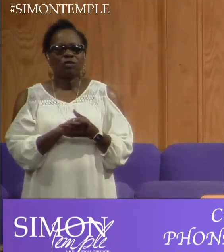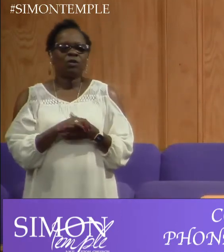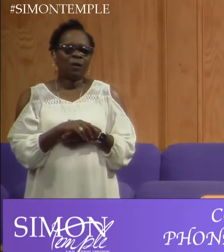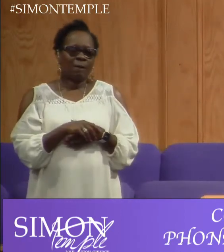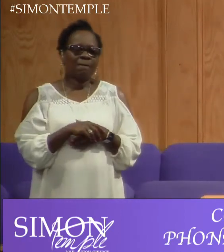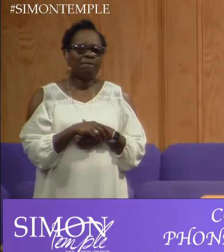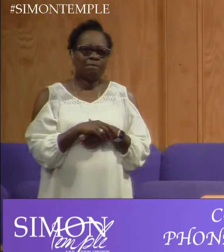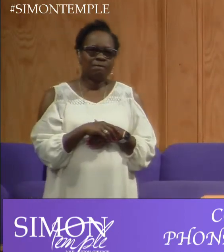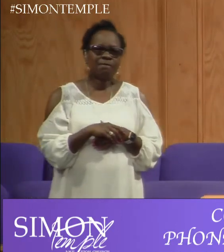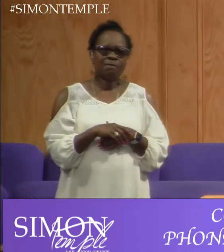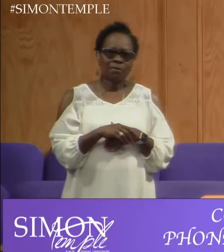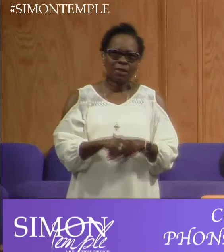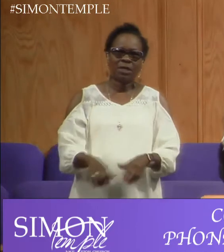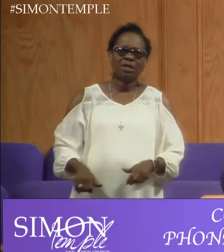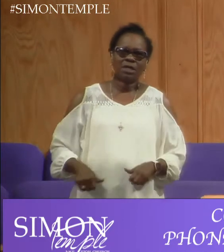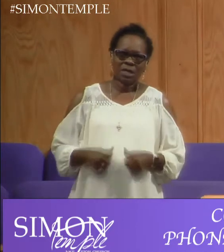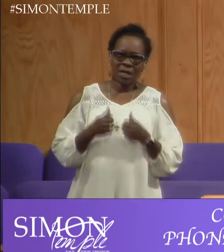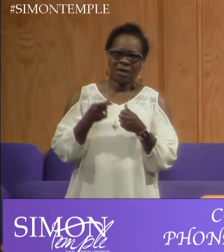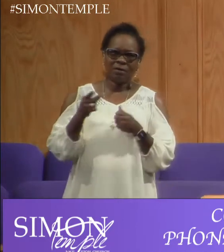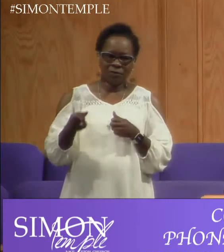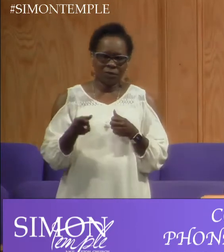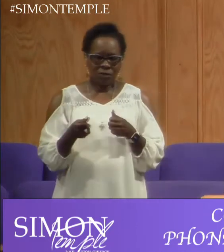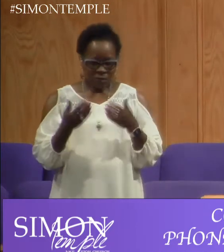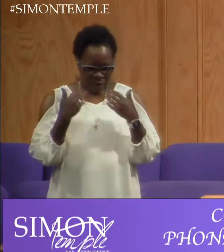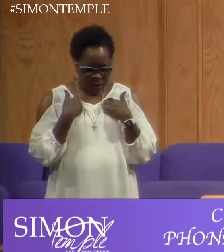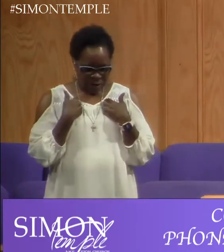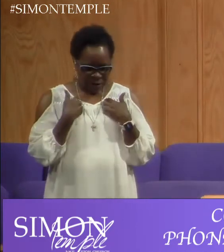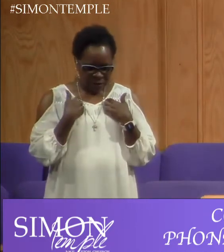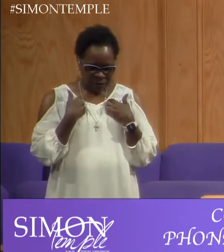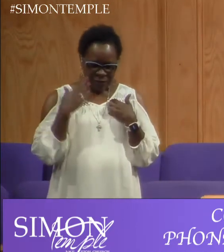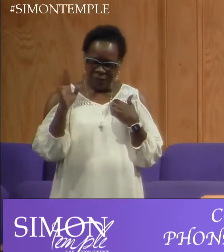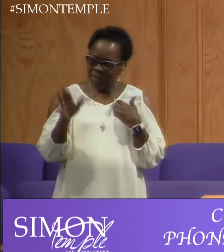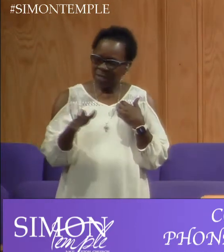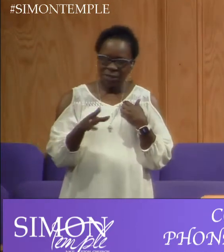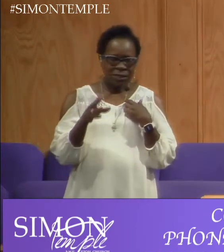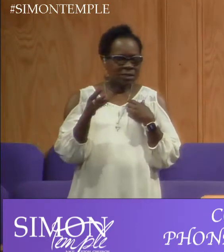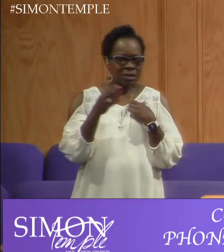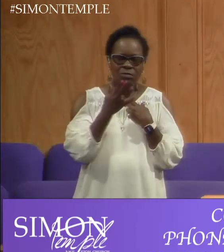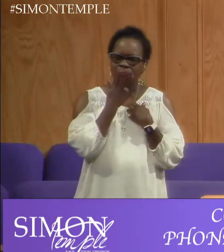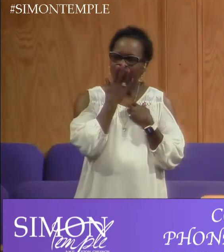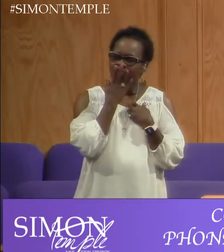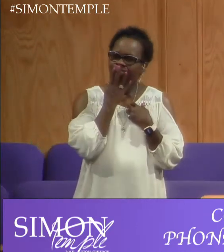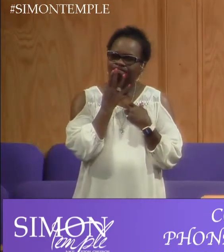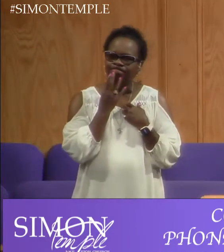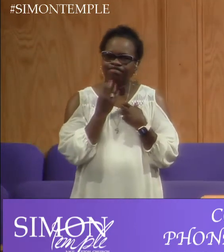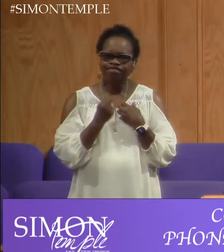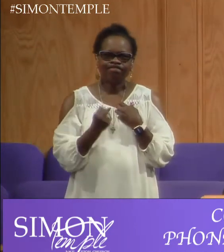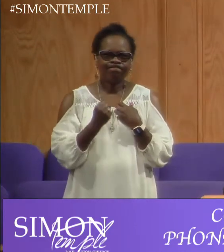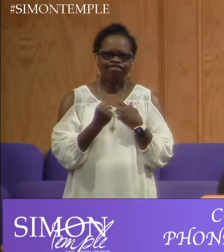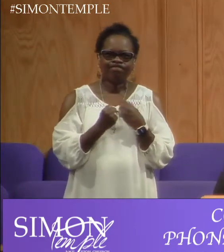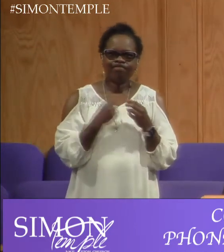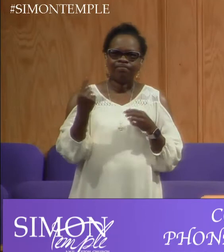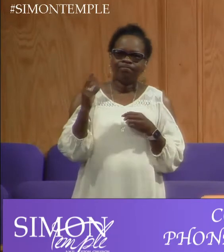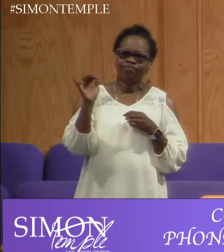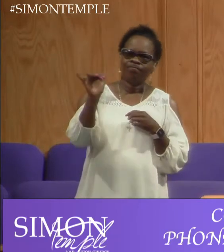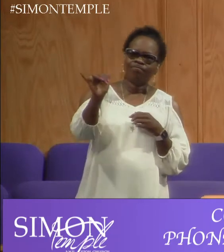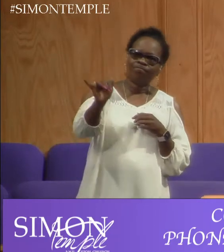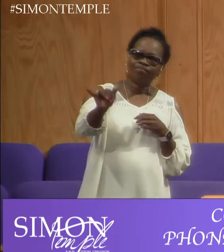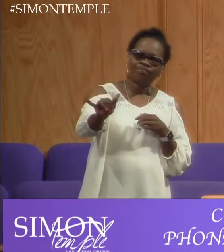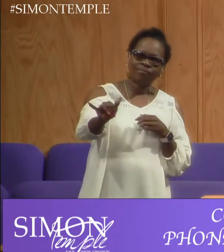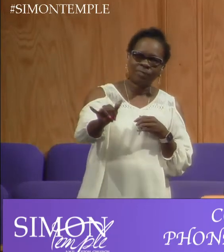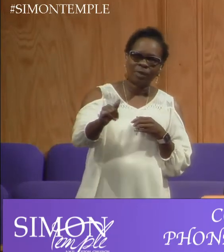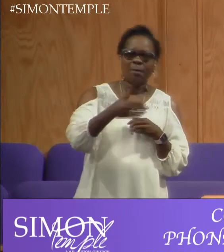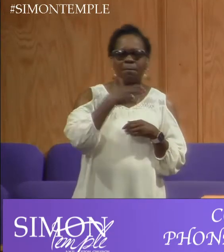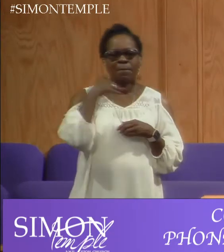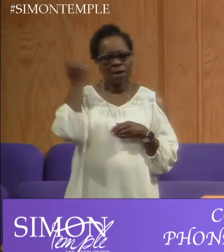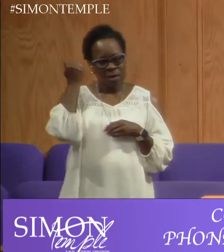in Christ is more precious than the life on earth. Eternal life will always beat out the life that you have on this earth,